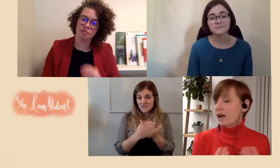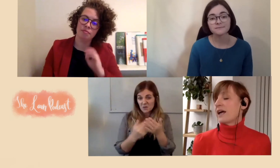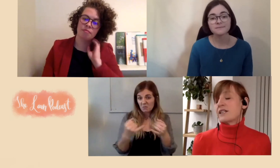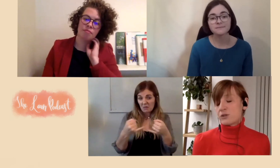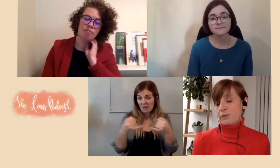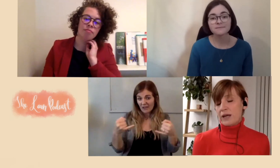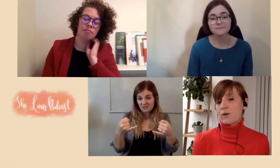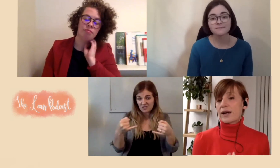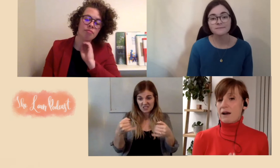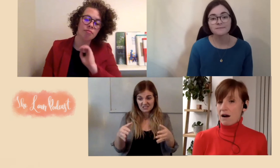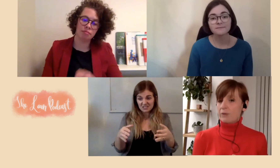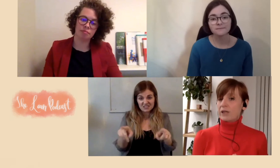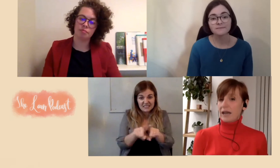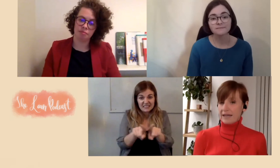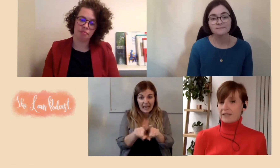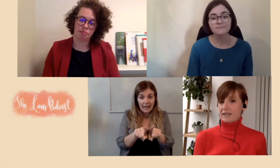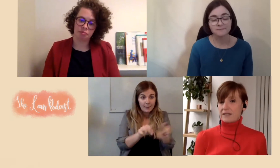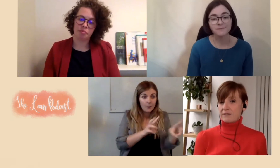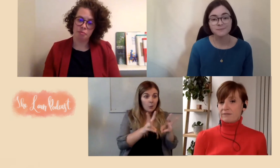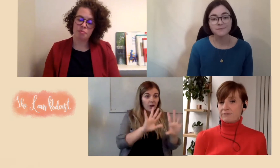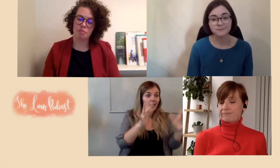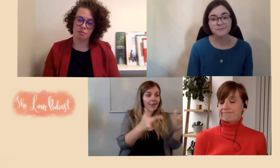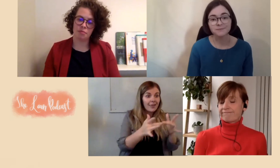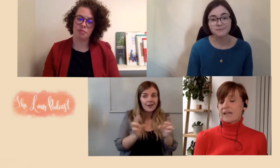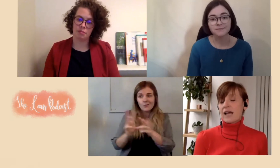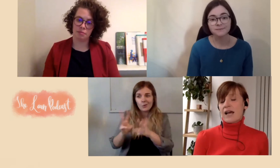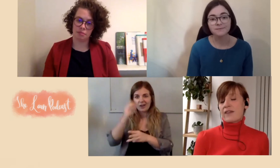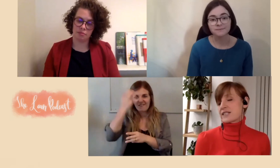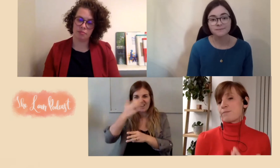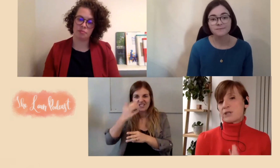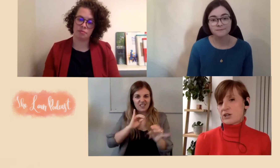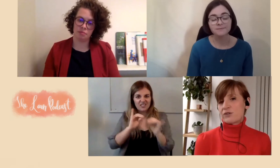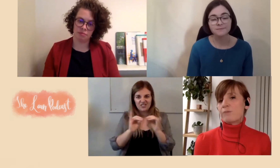just how we do it is different. I think for me, some of